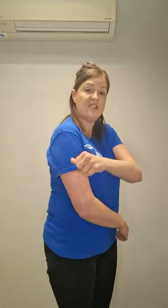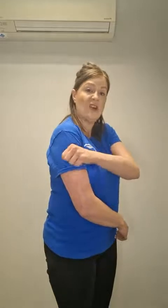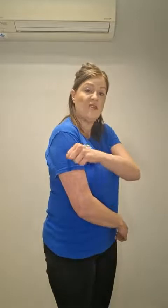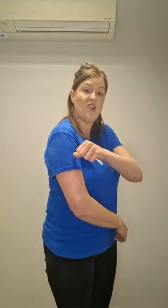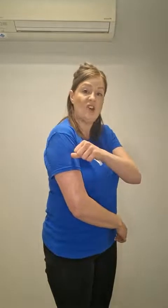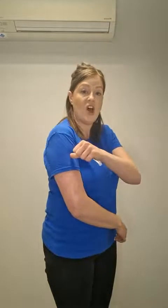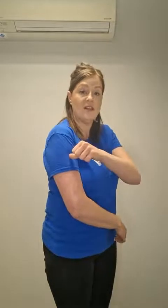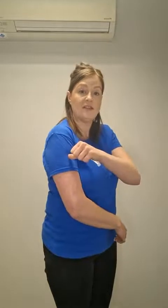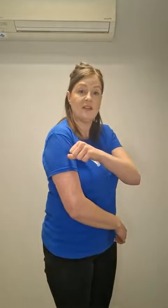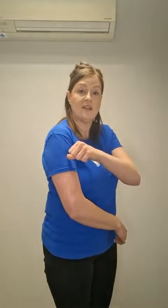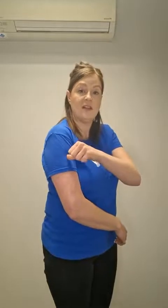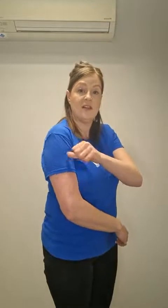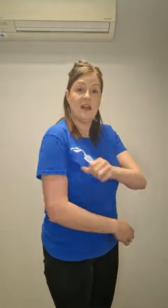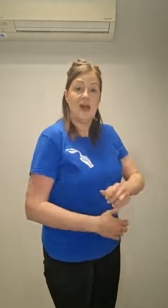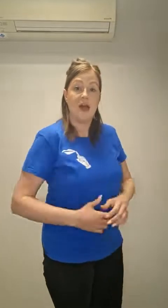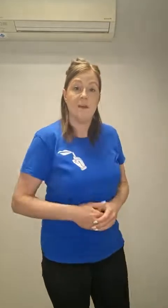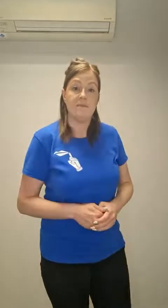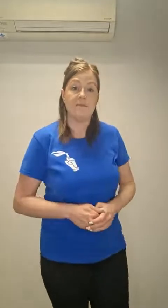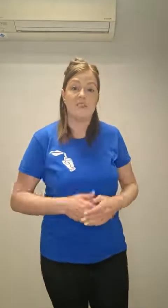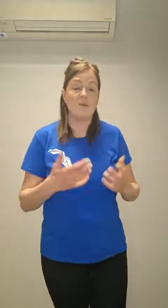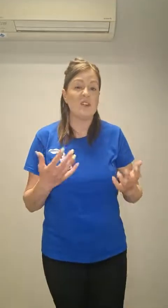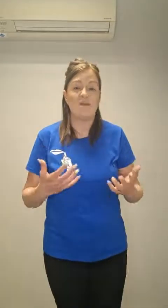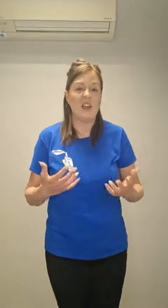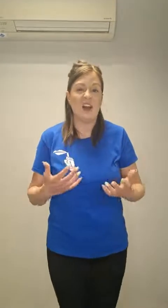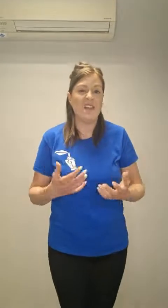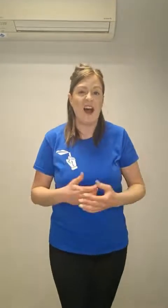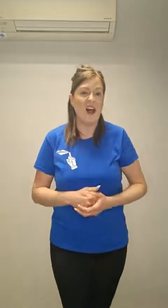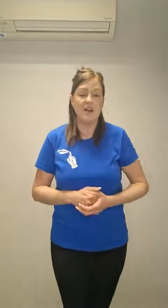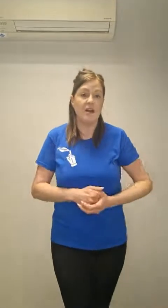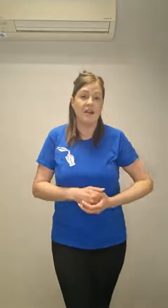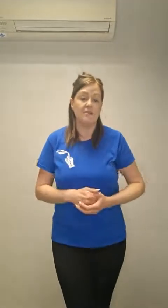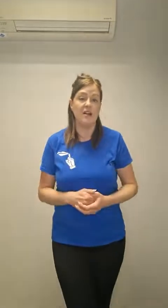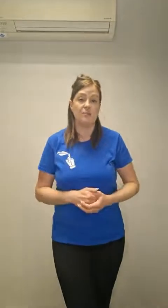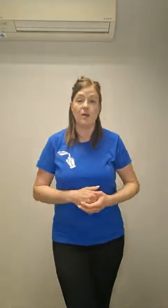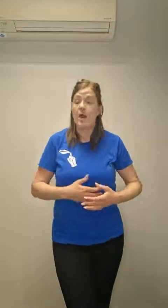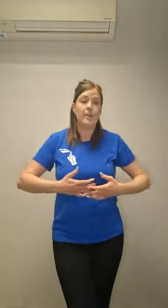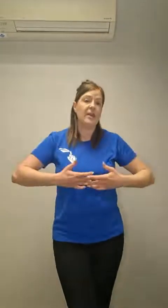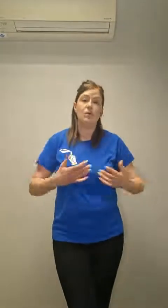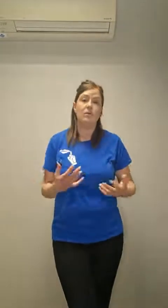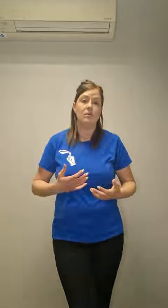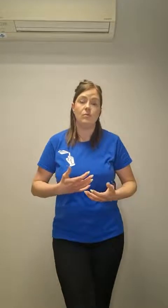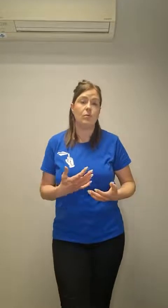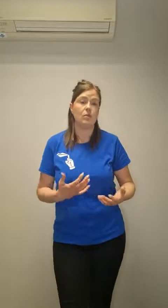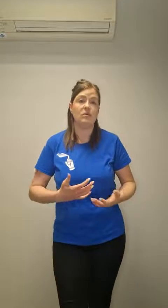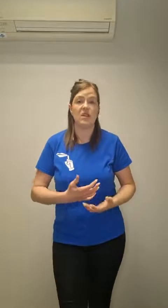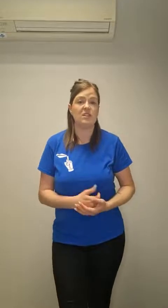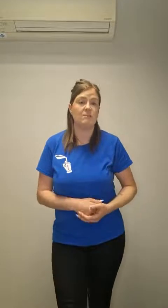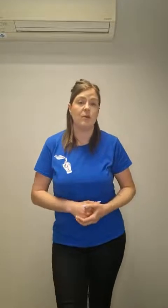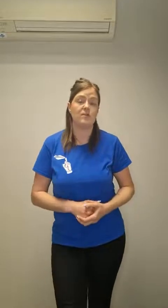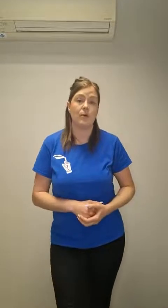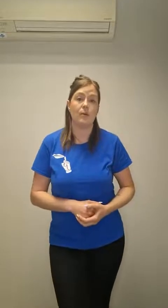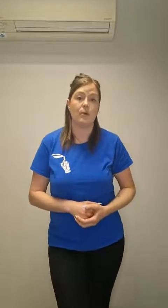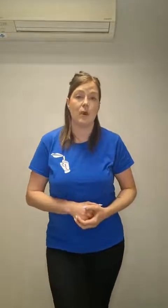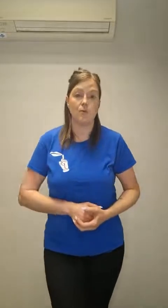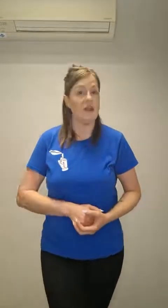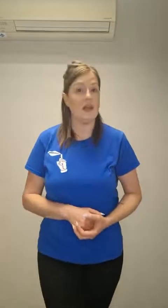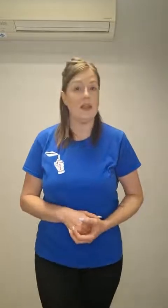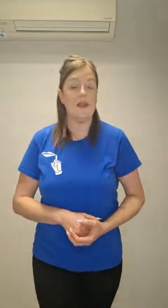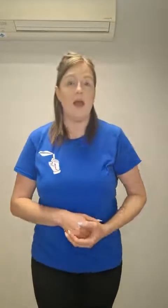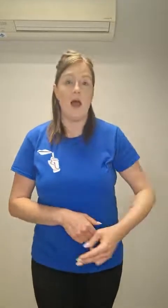for nurse. So something like that. As well, pick what you think is the most appropriate, really, and